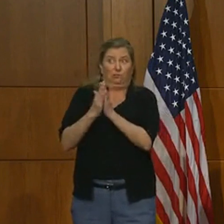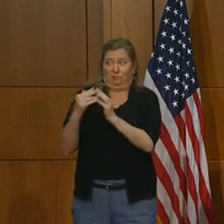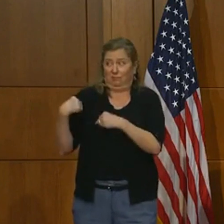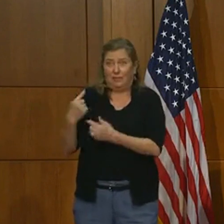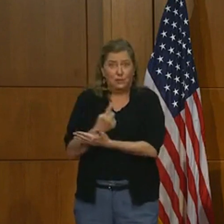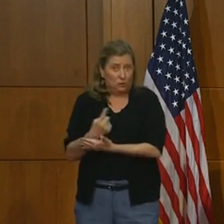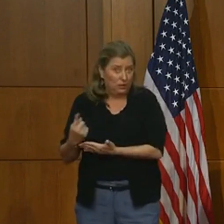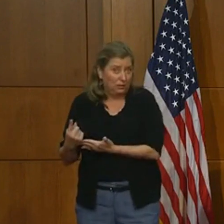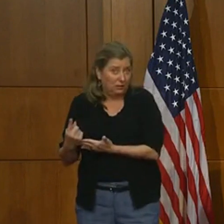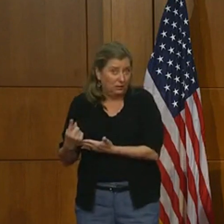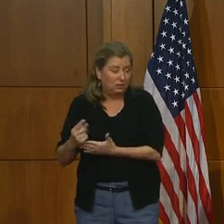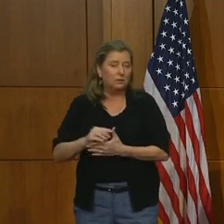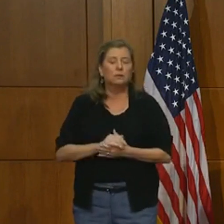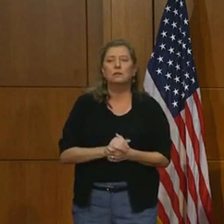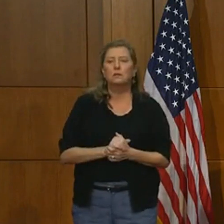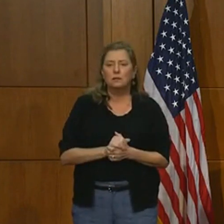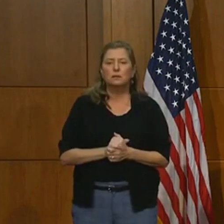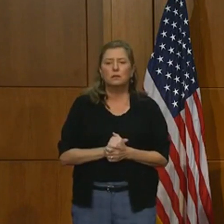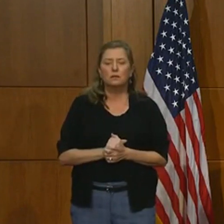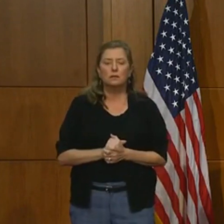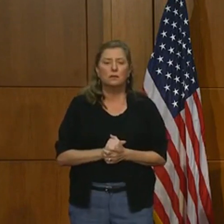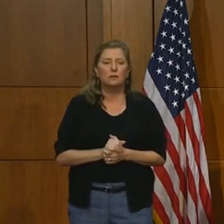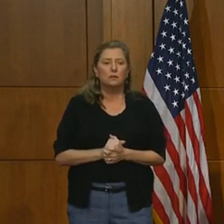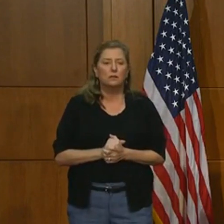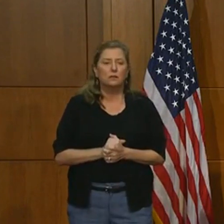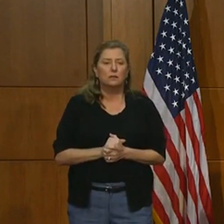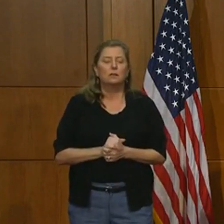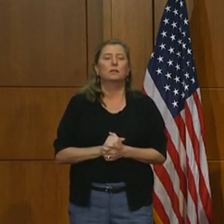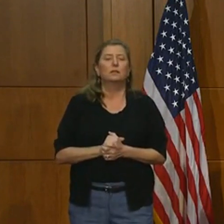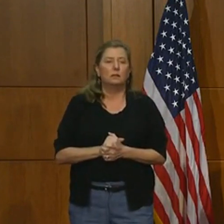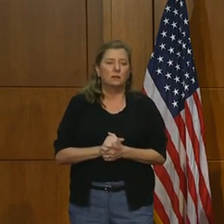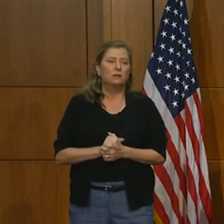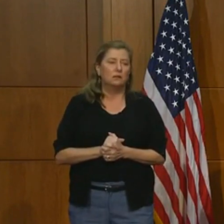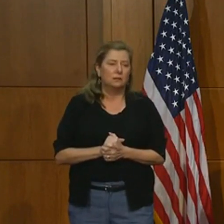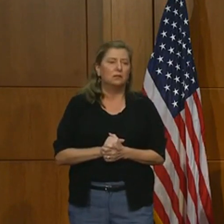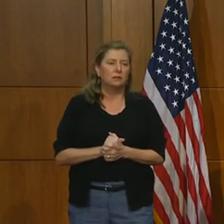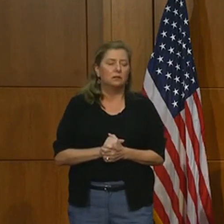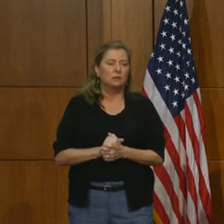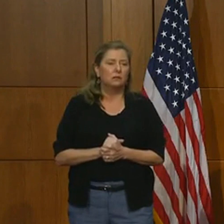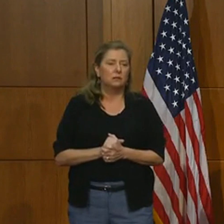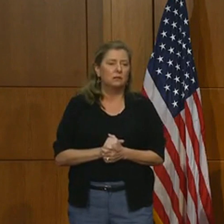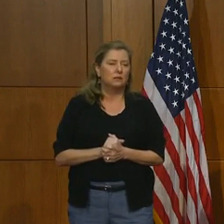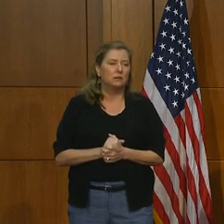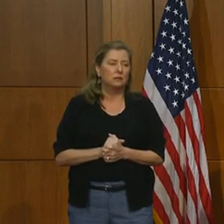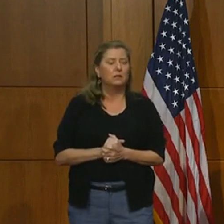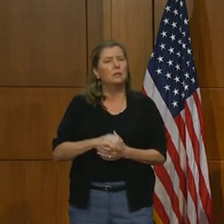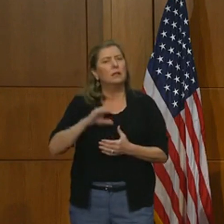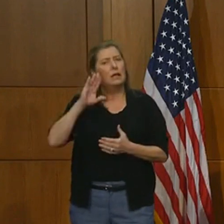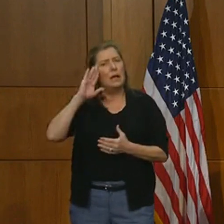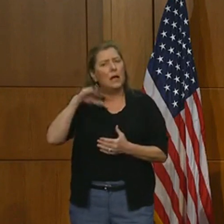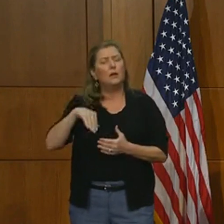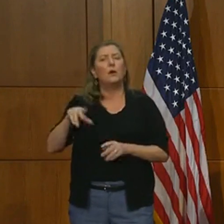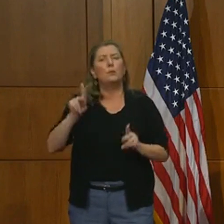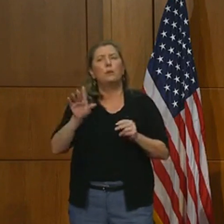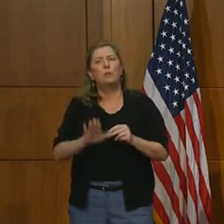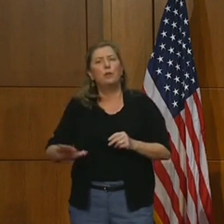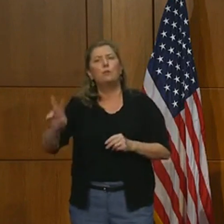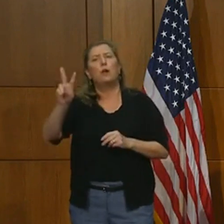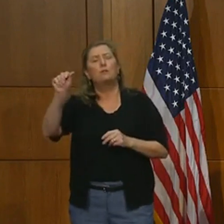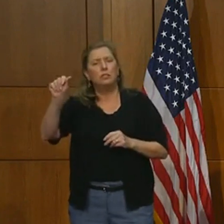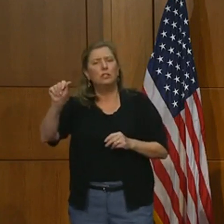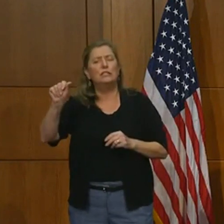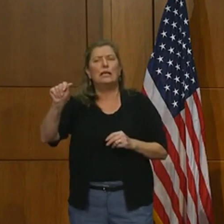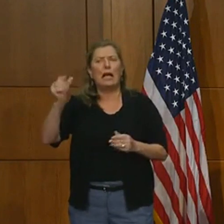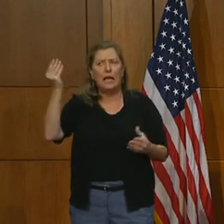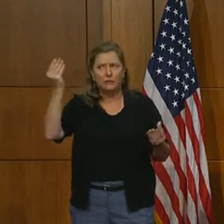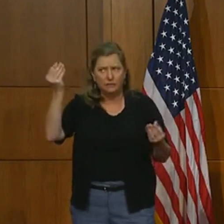week. There have been reports that I realize individuals, Virginians, are having